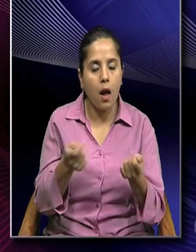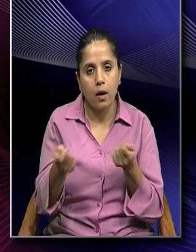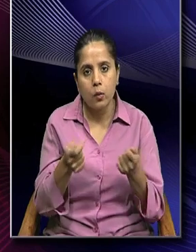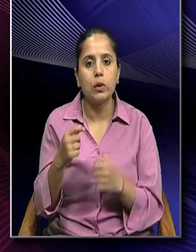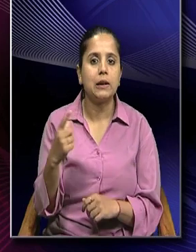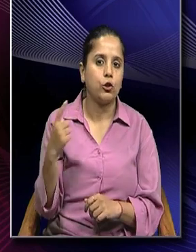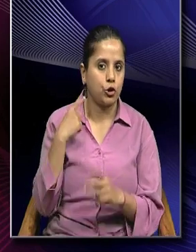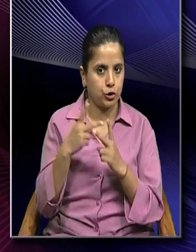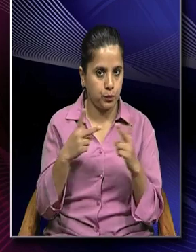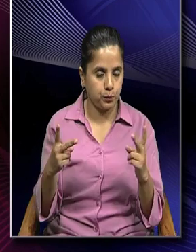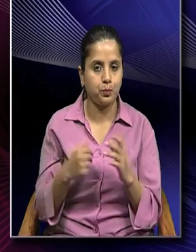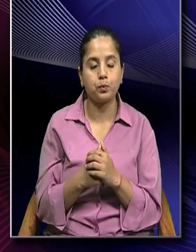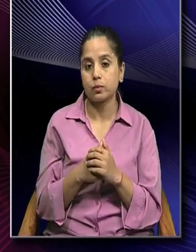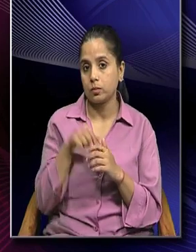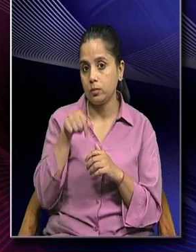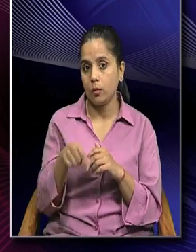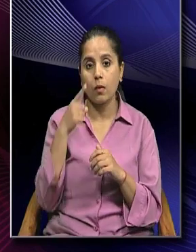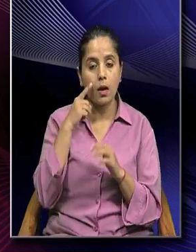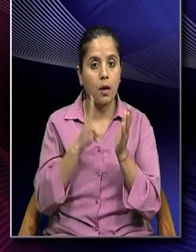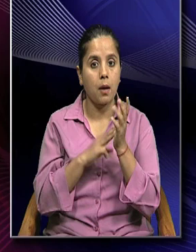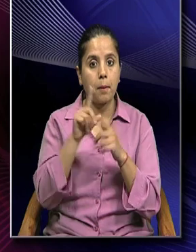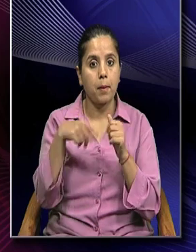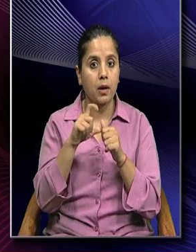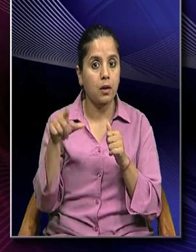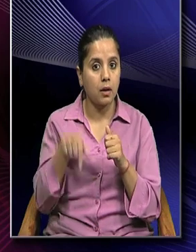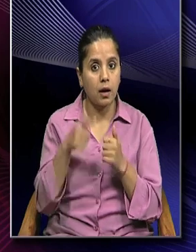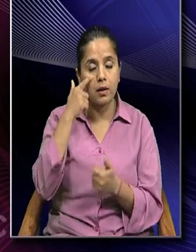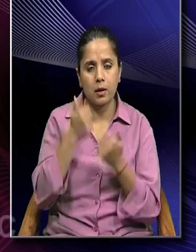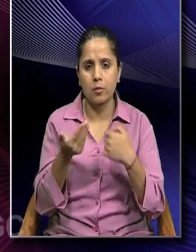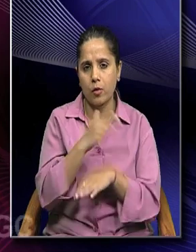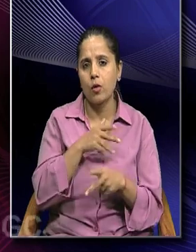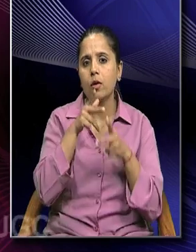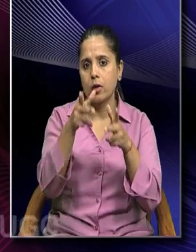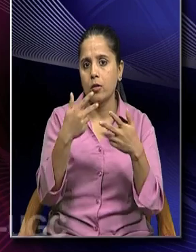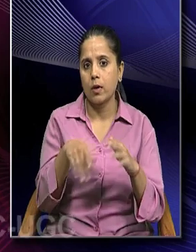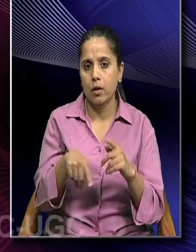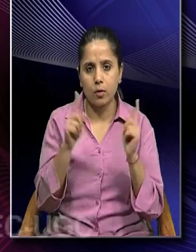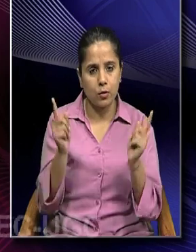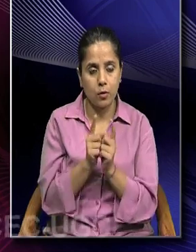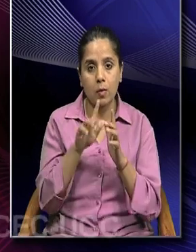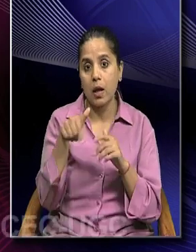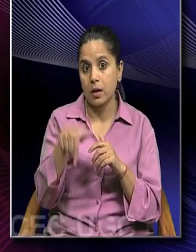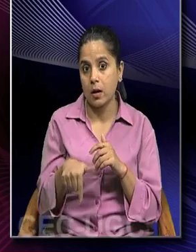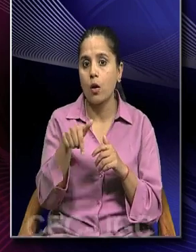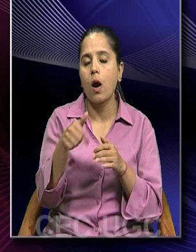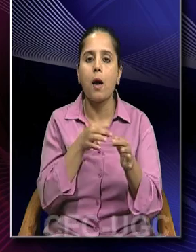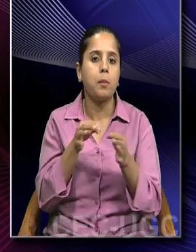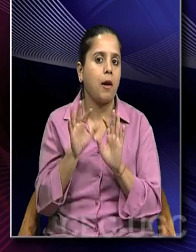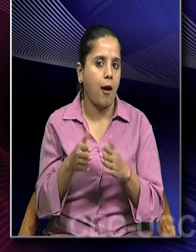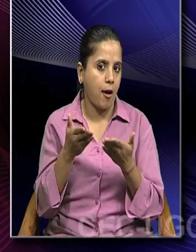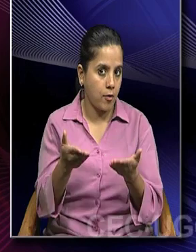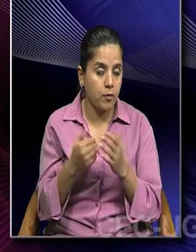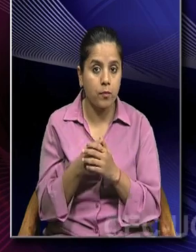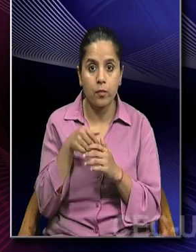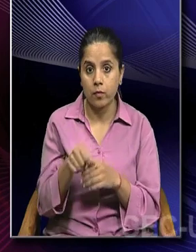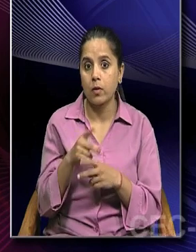leadership. So, in empirical testing, I told you previously also in brief, but here we are explaining it, that the